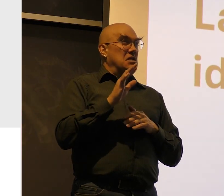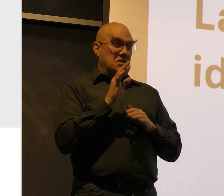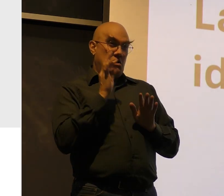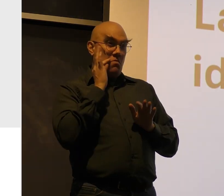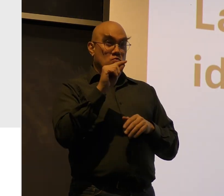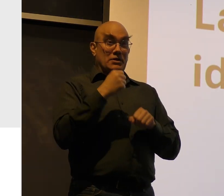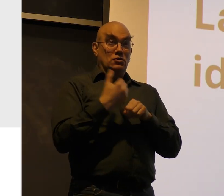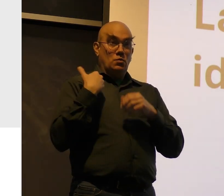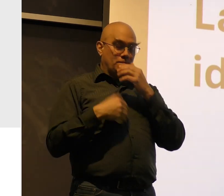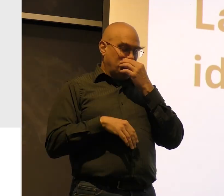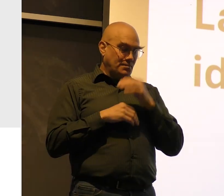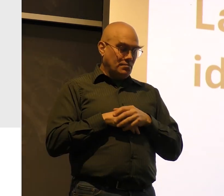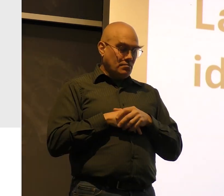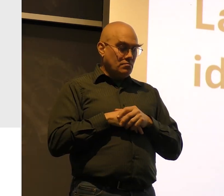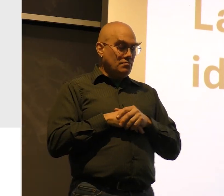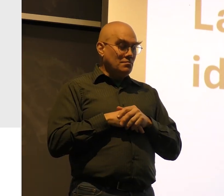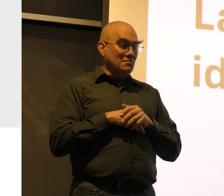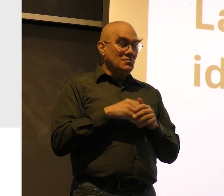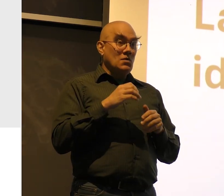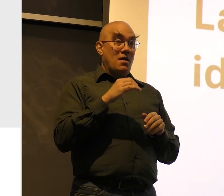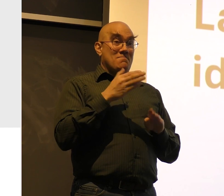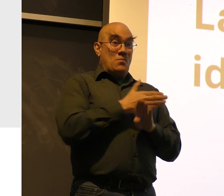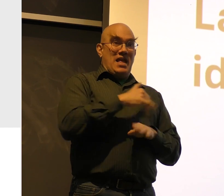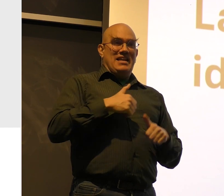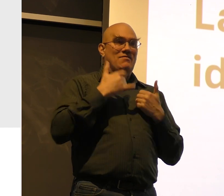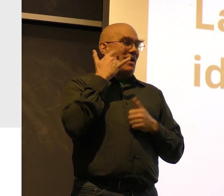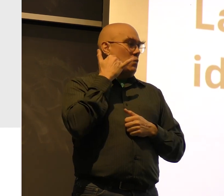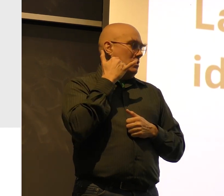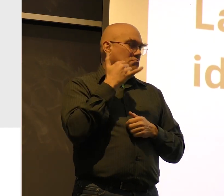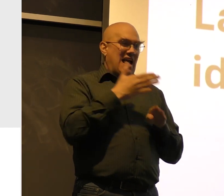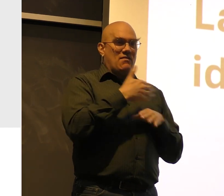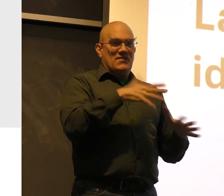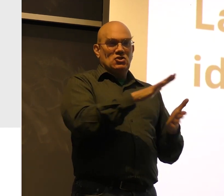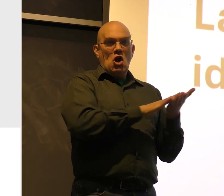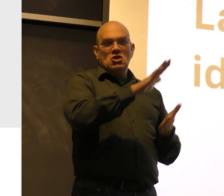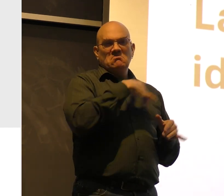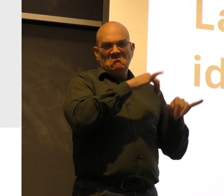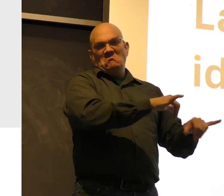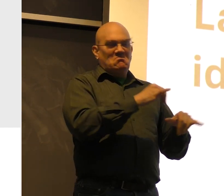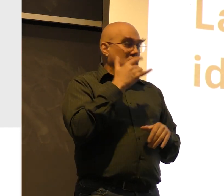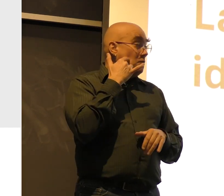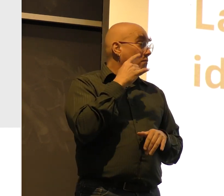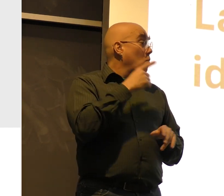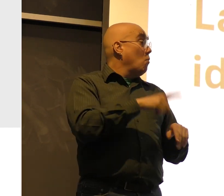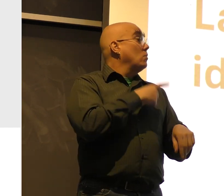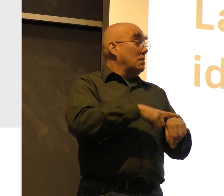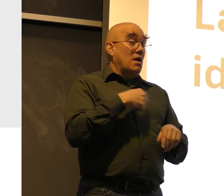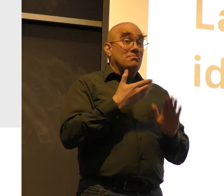Probably back 20 years ago. And before that, I lived in California after I finished college. I stayed in California for